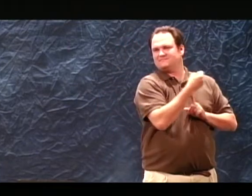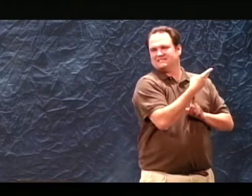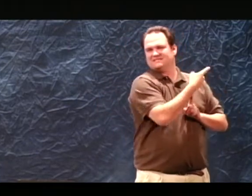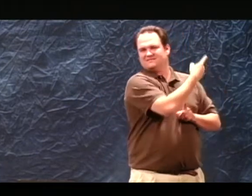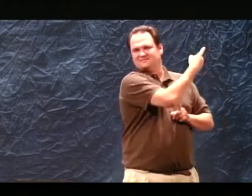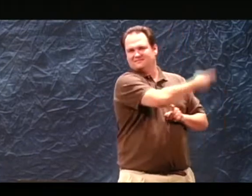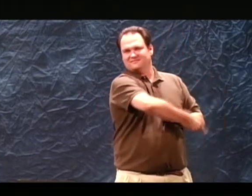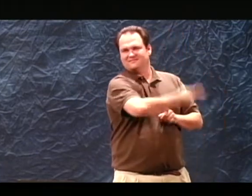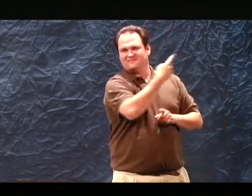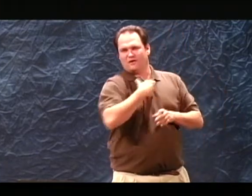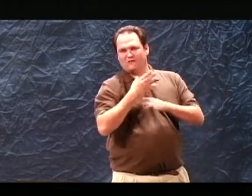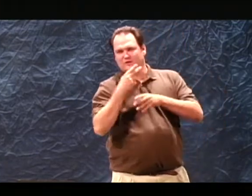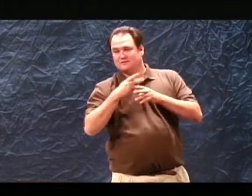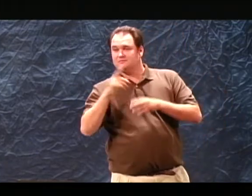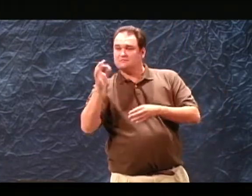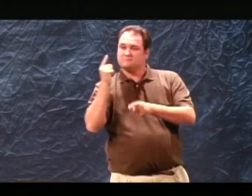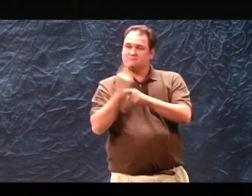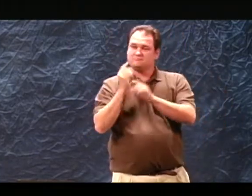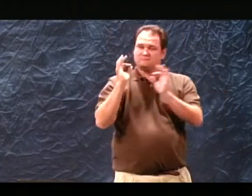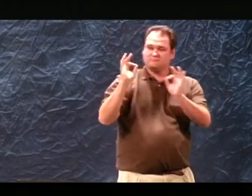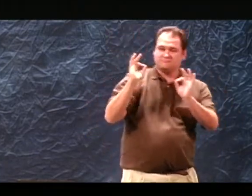here's what you accomplish in 24 hours